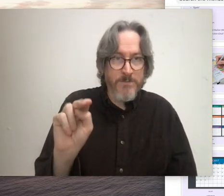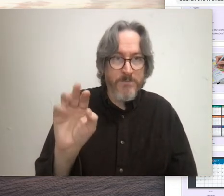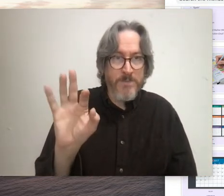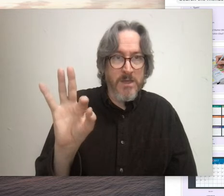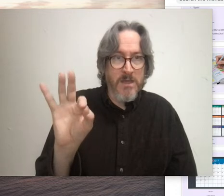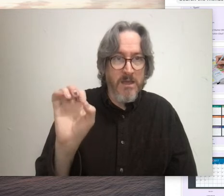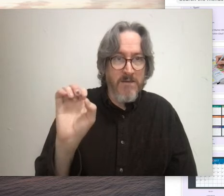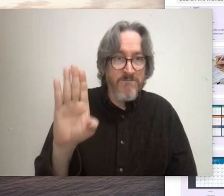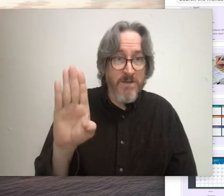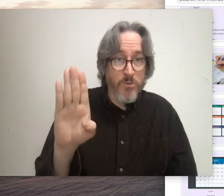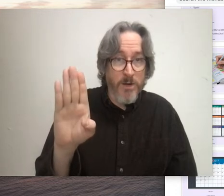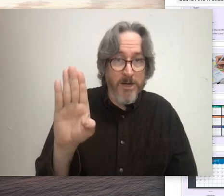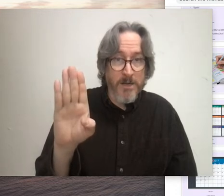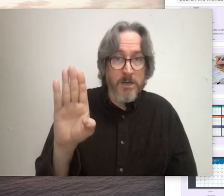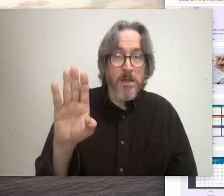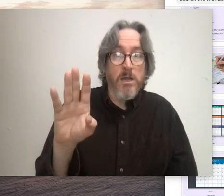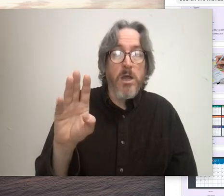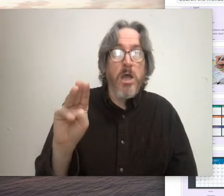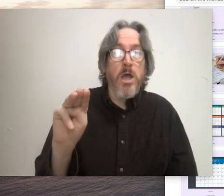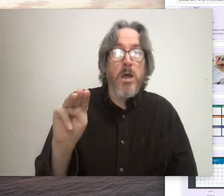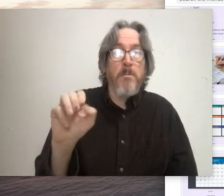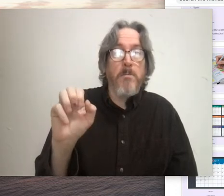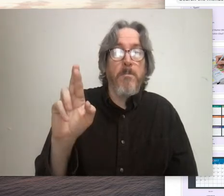January, February,